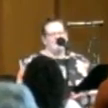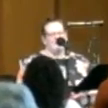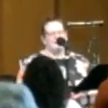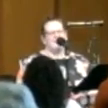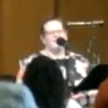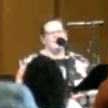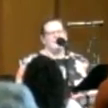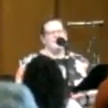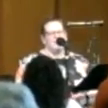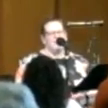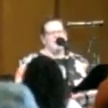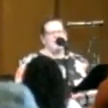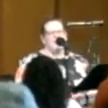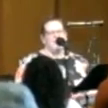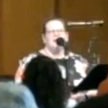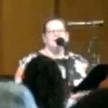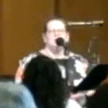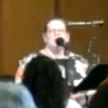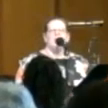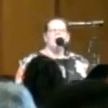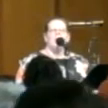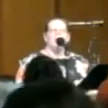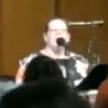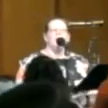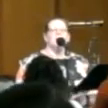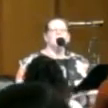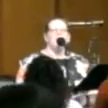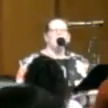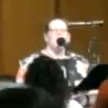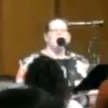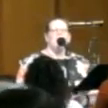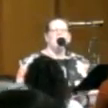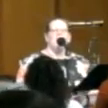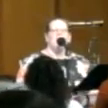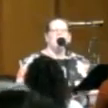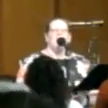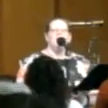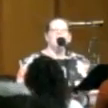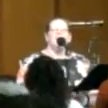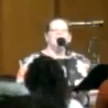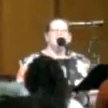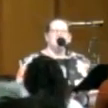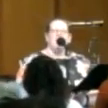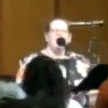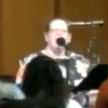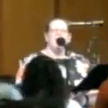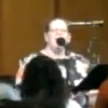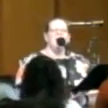finding. There is more joy